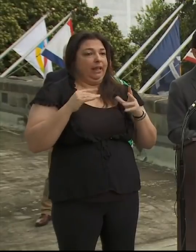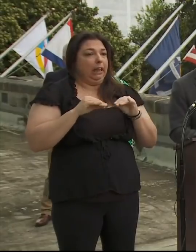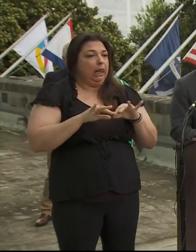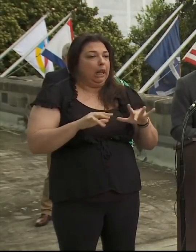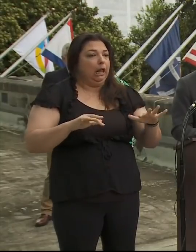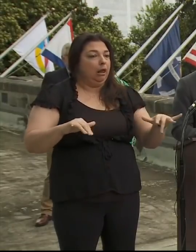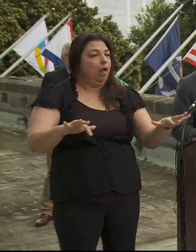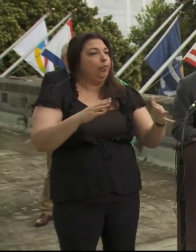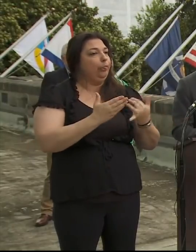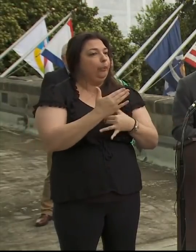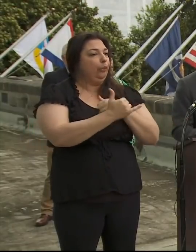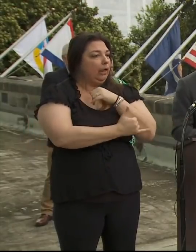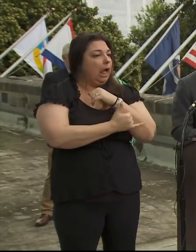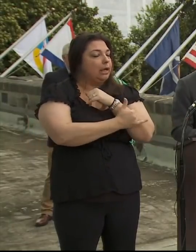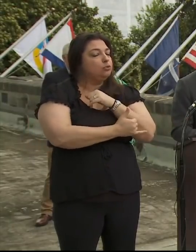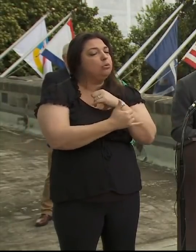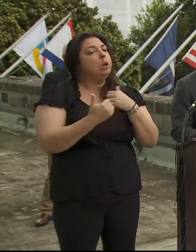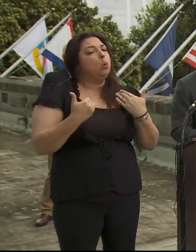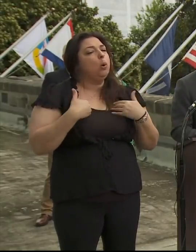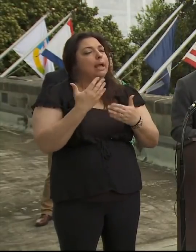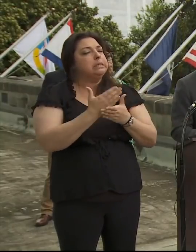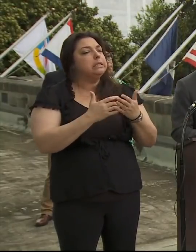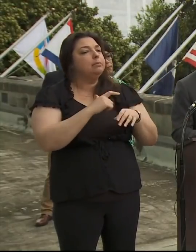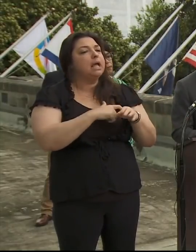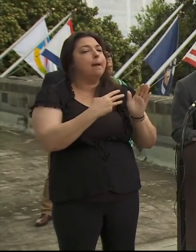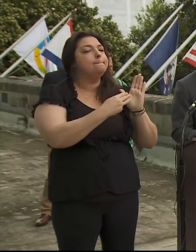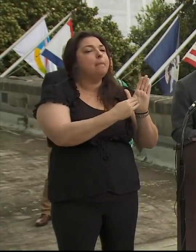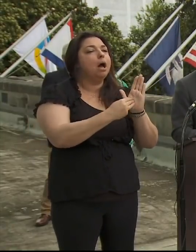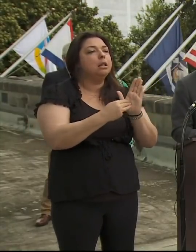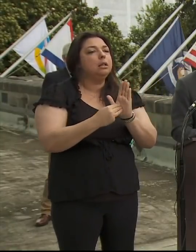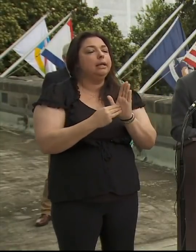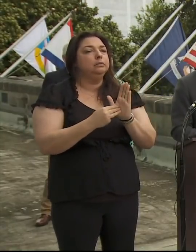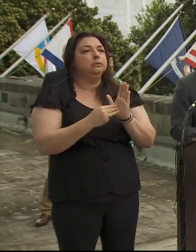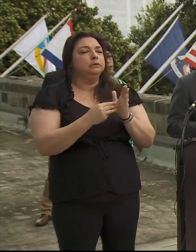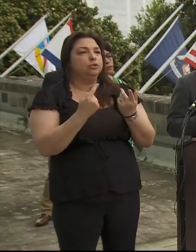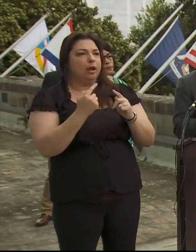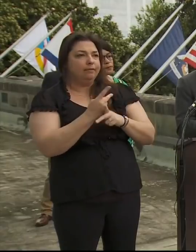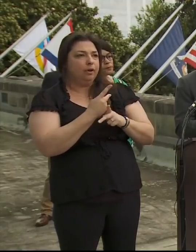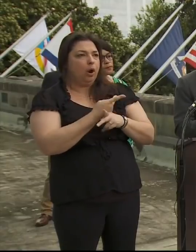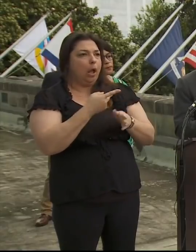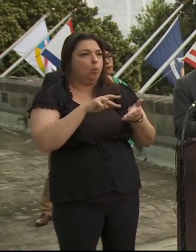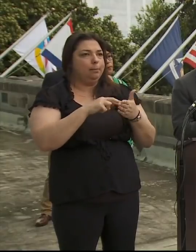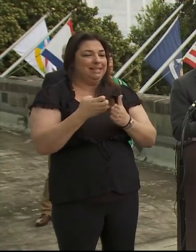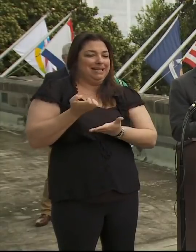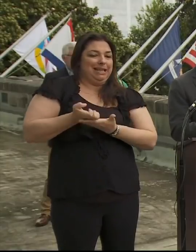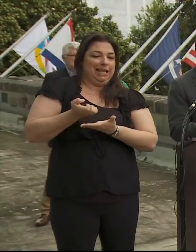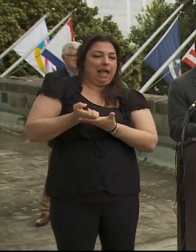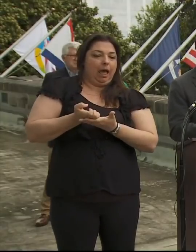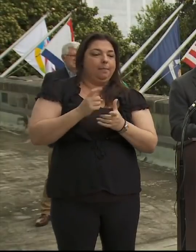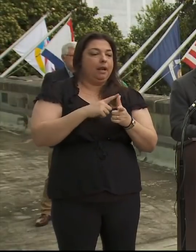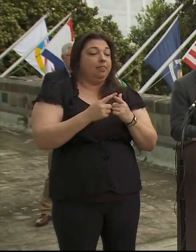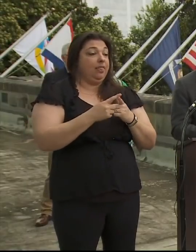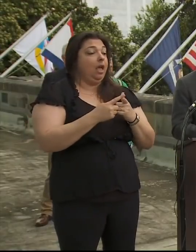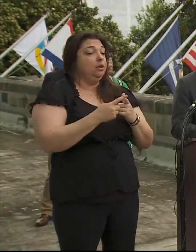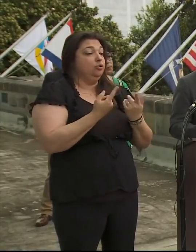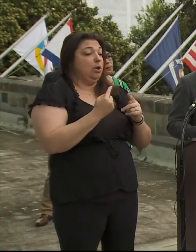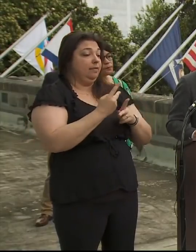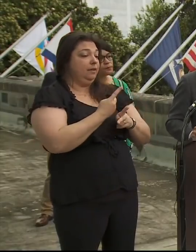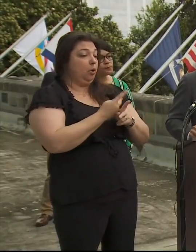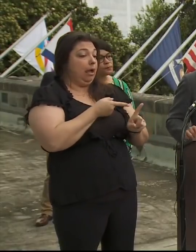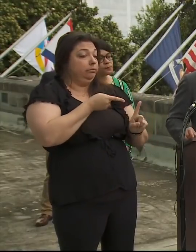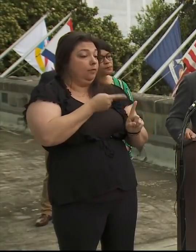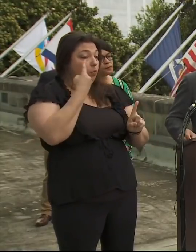We were able to spend some time doing some modeling on what it means for our economy, and then isolating it specifically for the city. And as the mayor